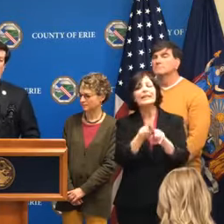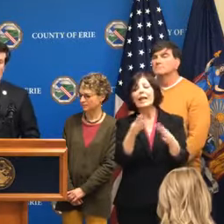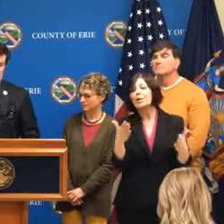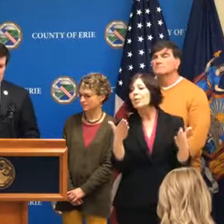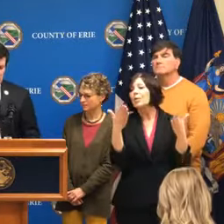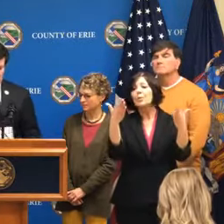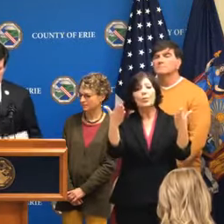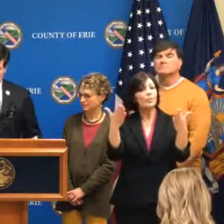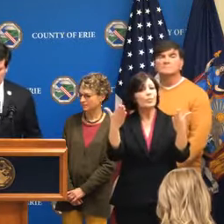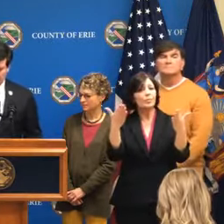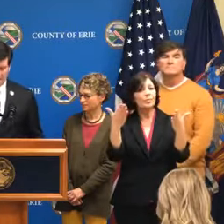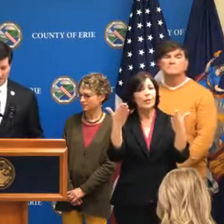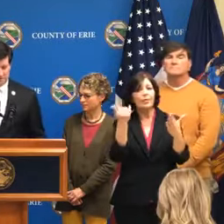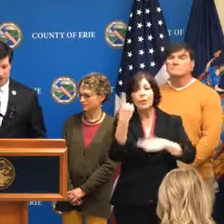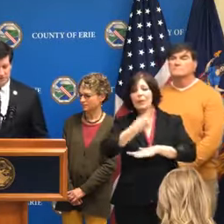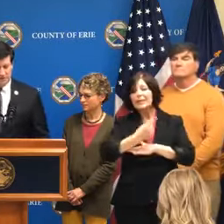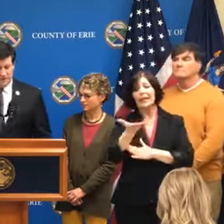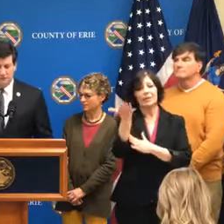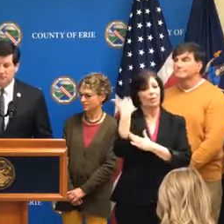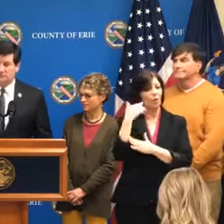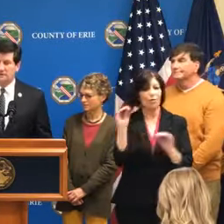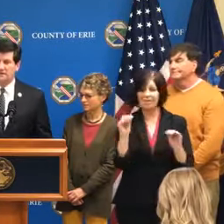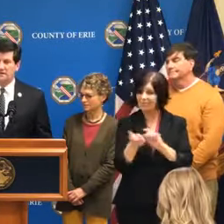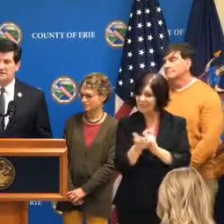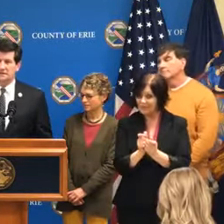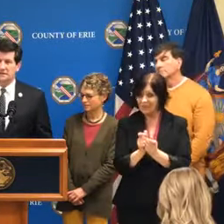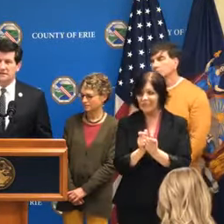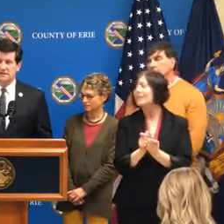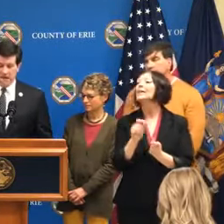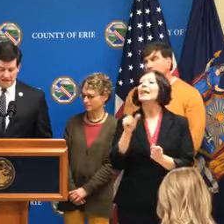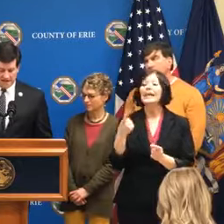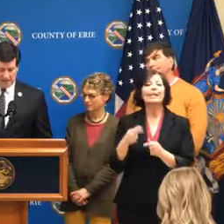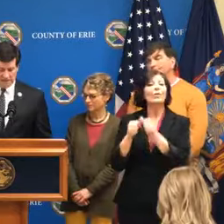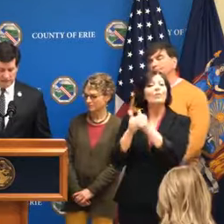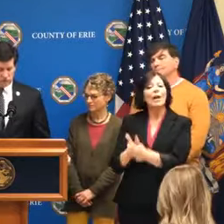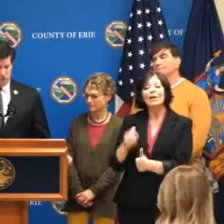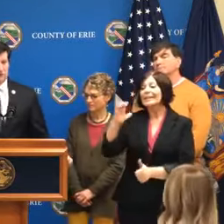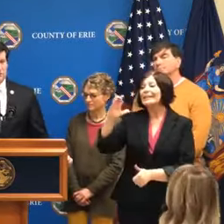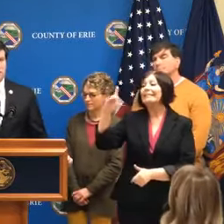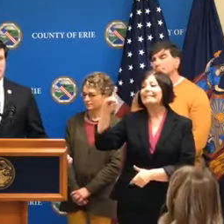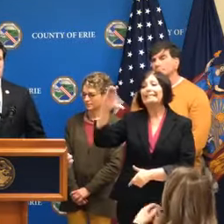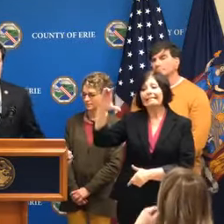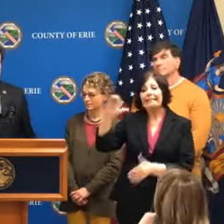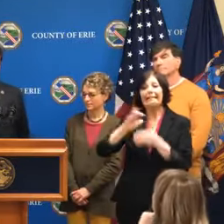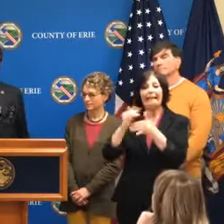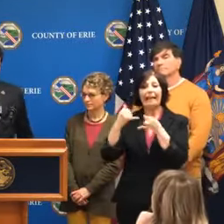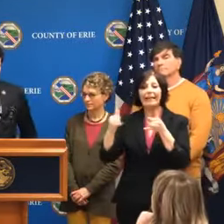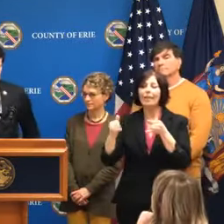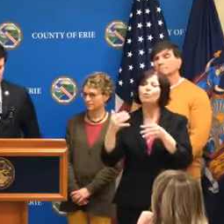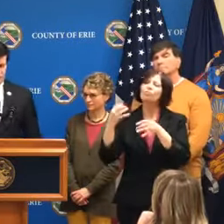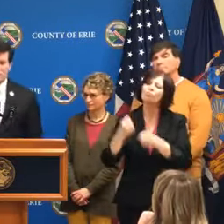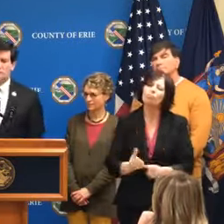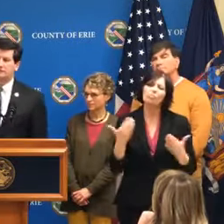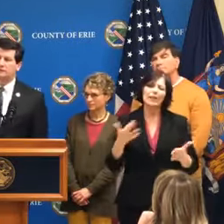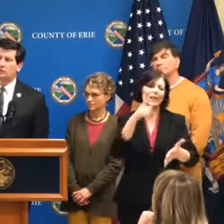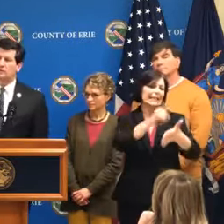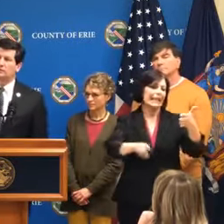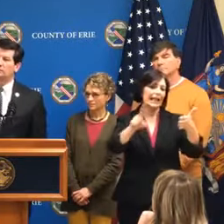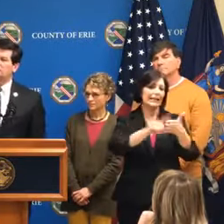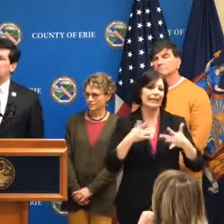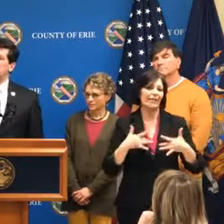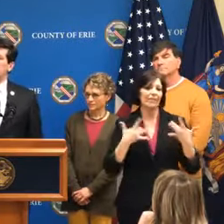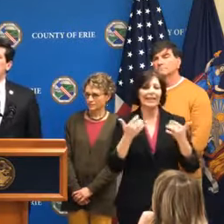we had a couple days ago, which is based on CDC guidelines. We strongly recommend canceling all events with 250